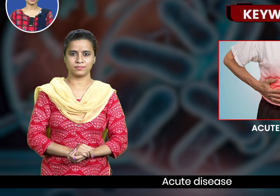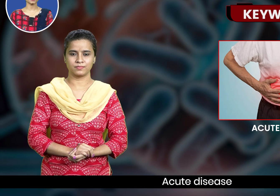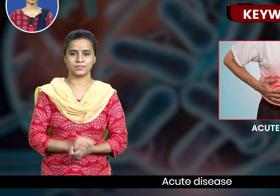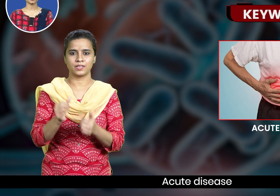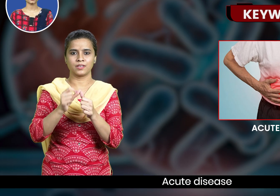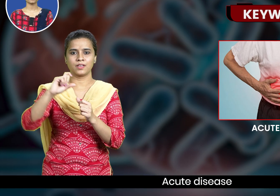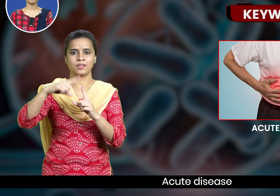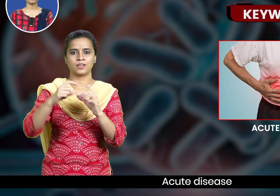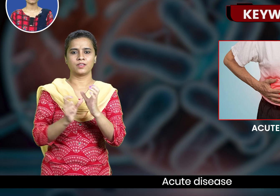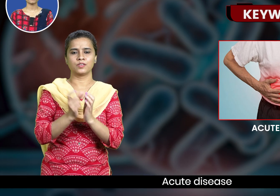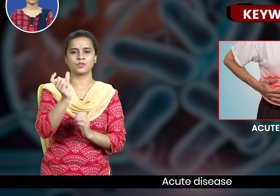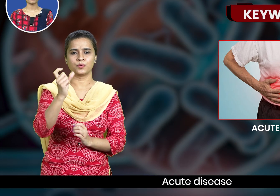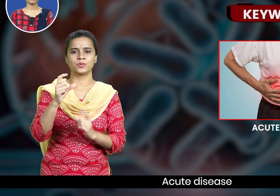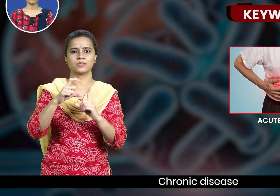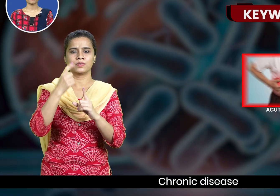acute disease,